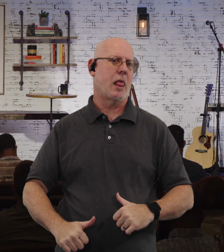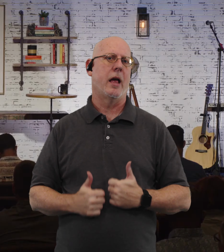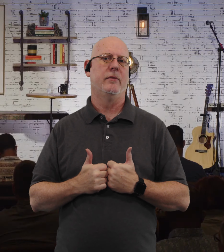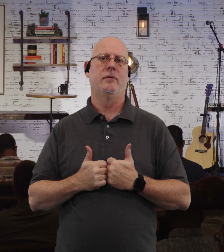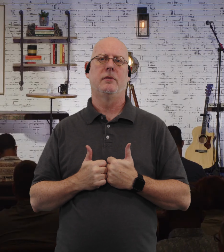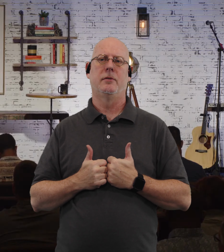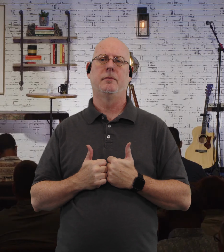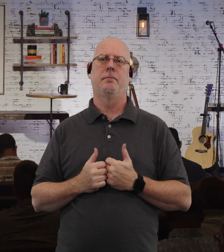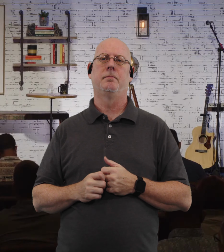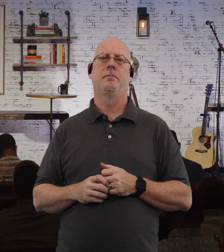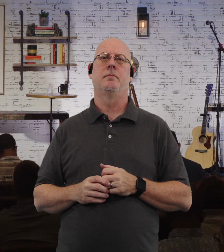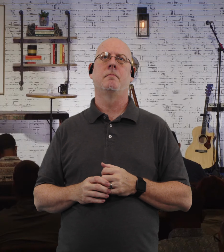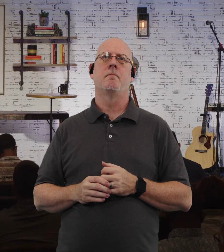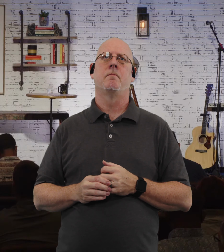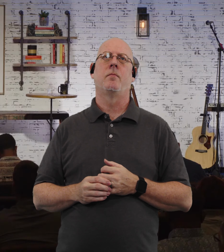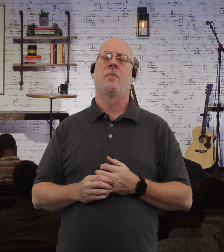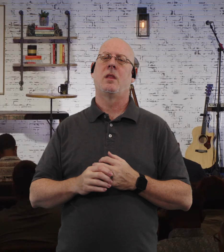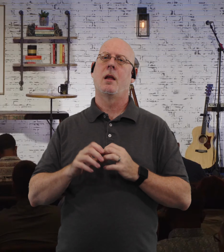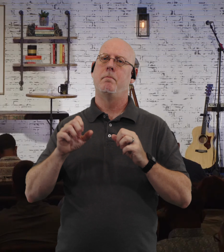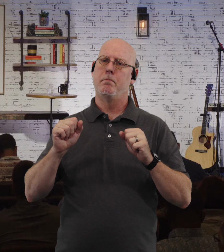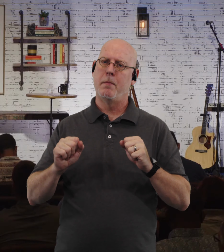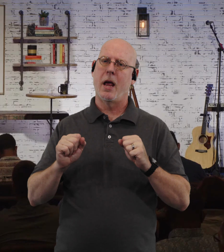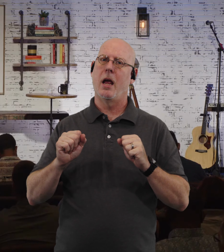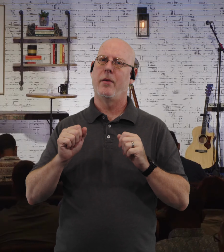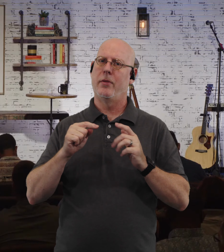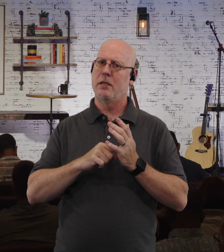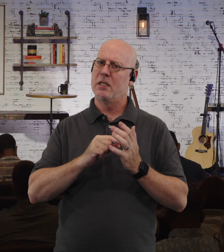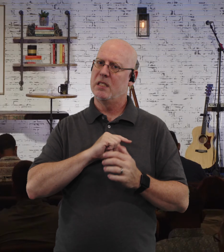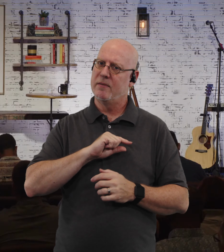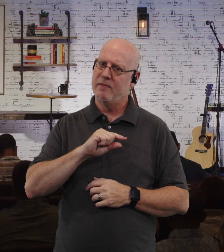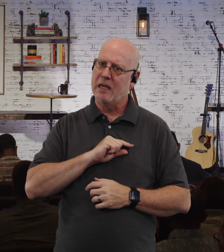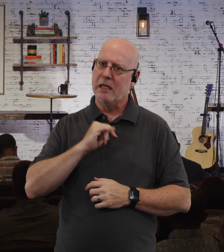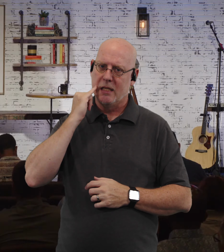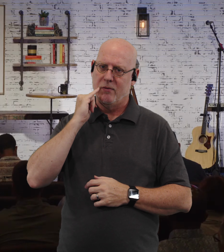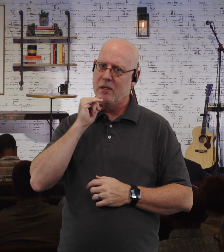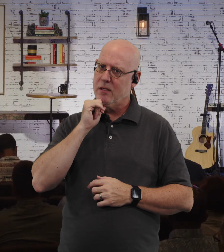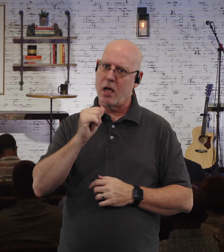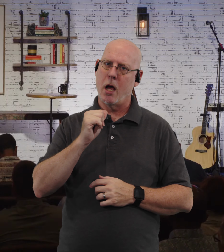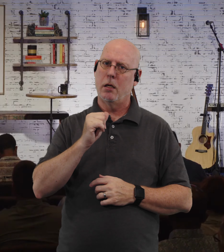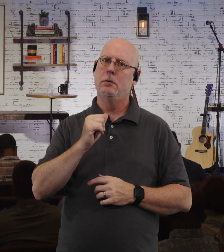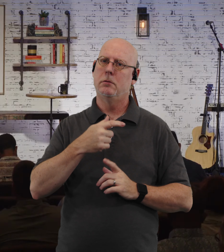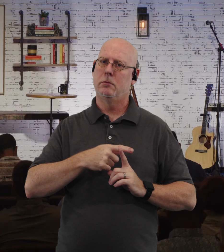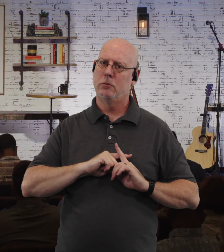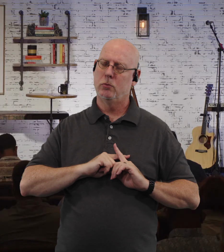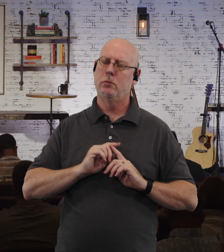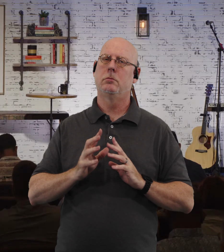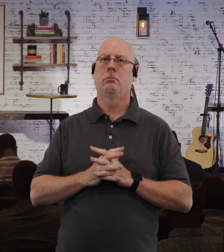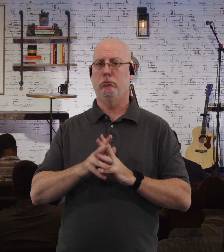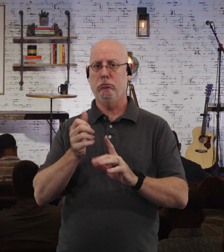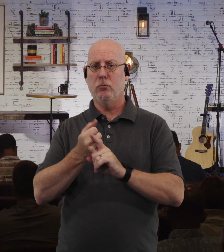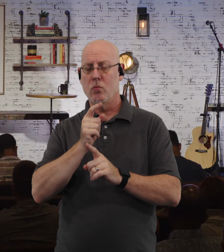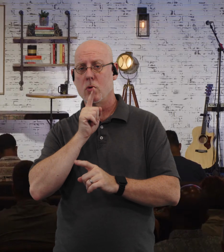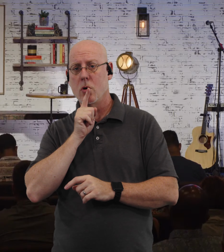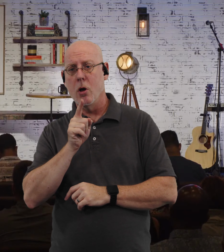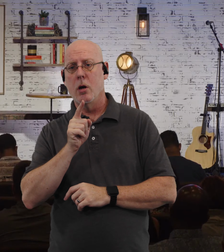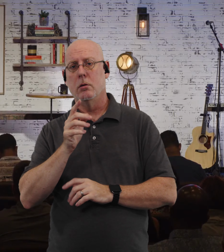lives. And may this word be convicting today if we are not people of the book. And if you